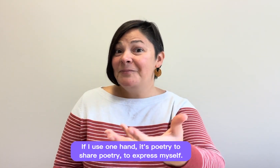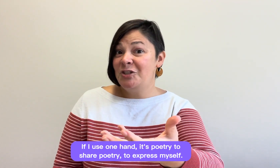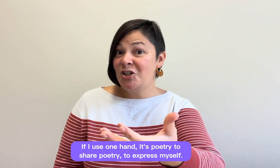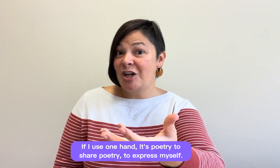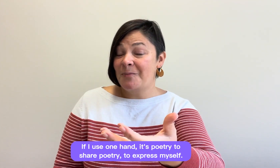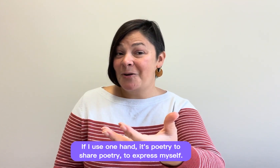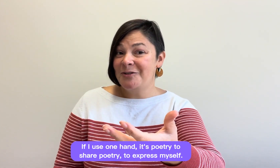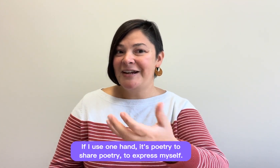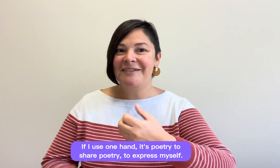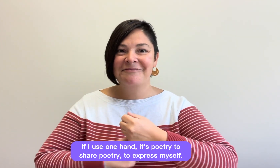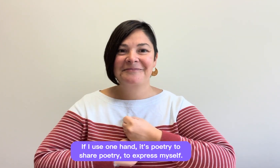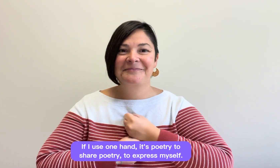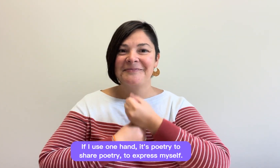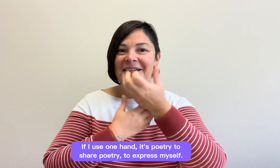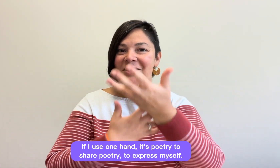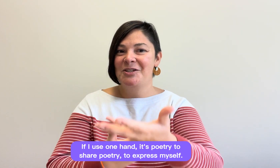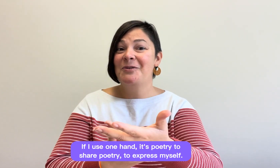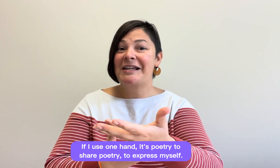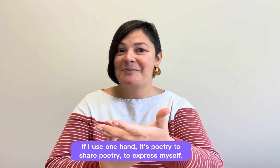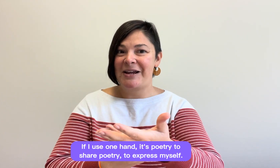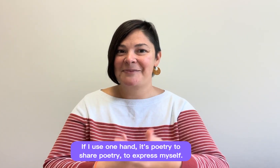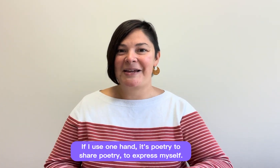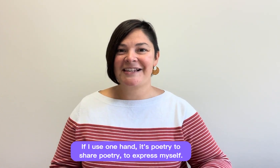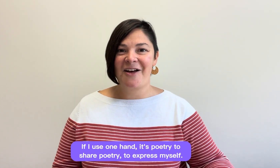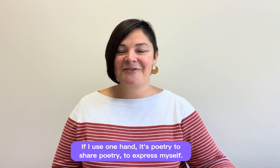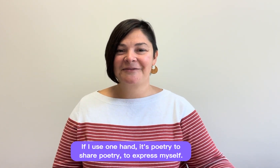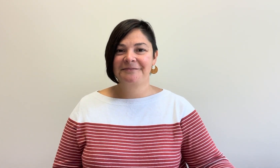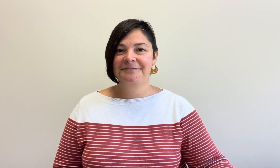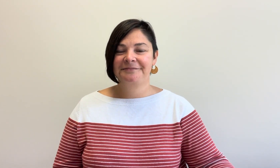To share poetry, to express myself.